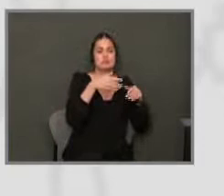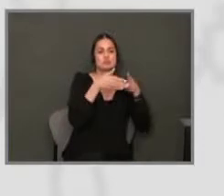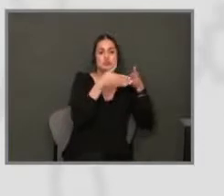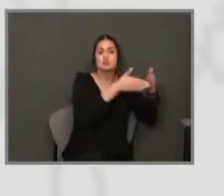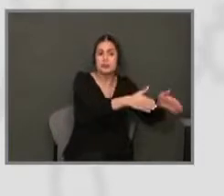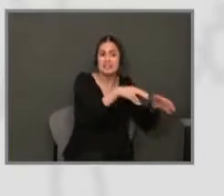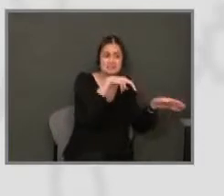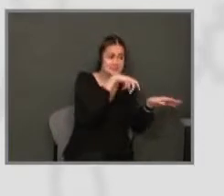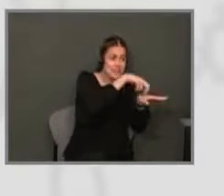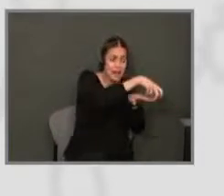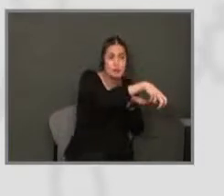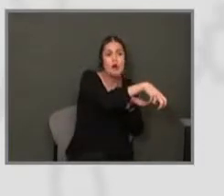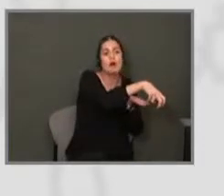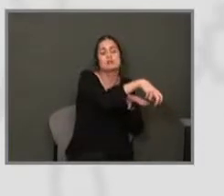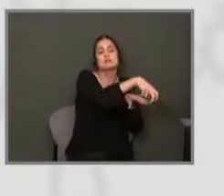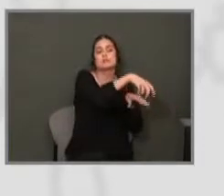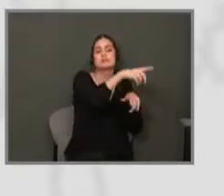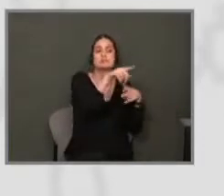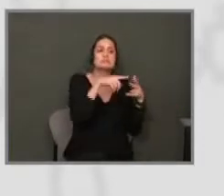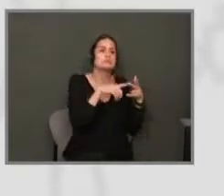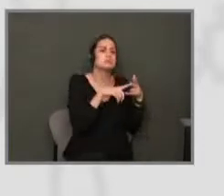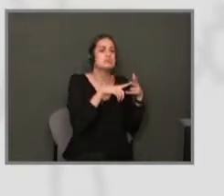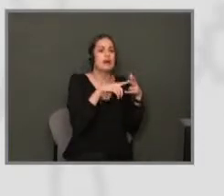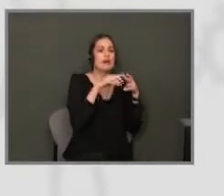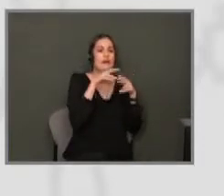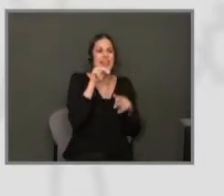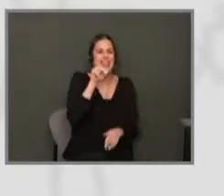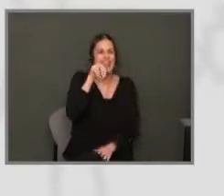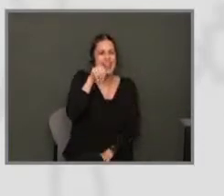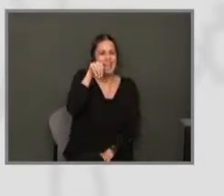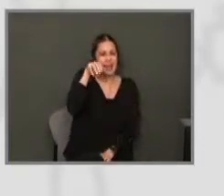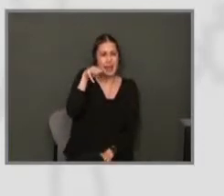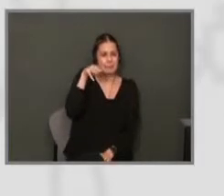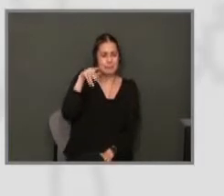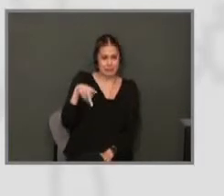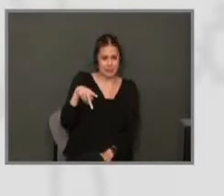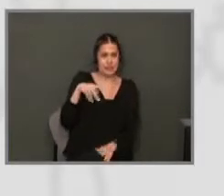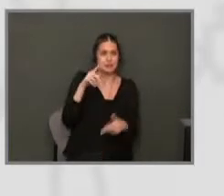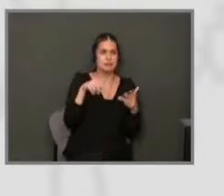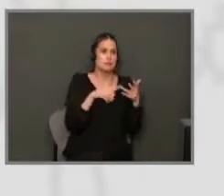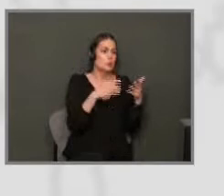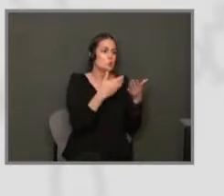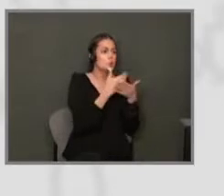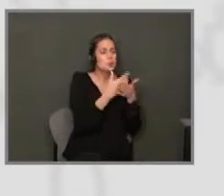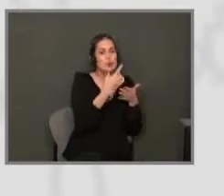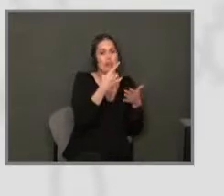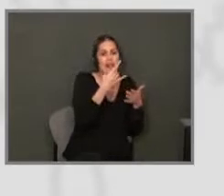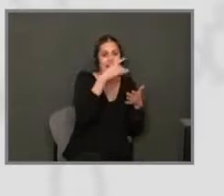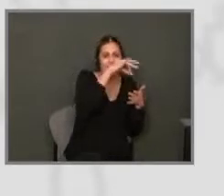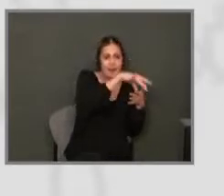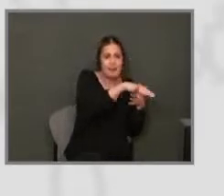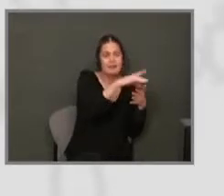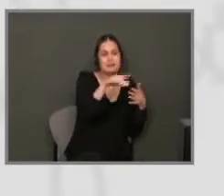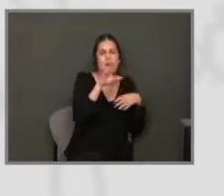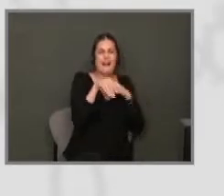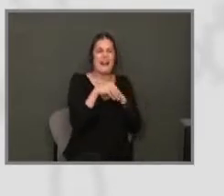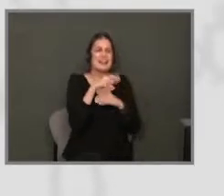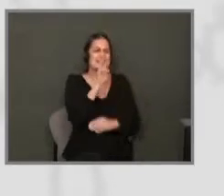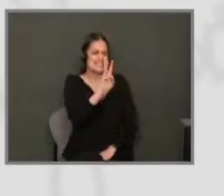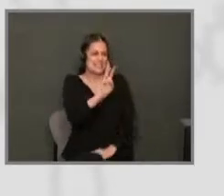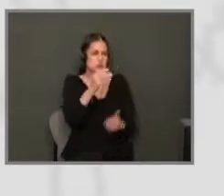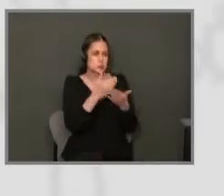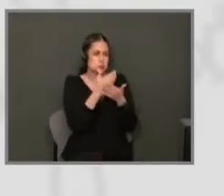sidewalks, it's the neighborhood mobility program, it's new traffic signals. We're adding 6 new traffic